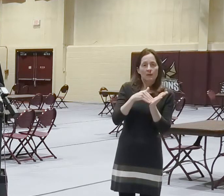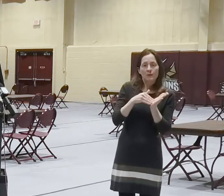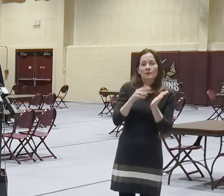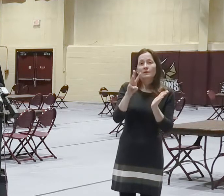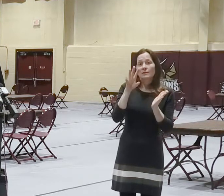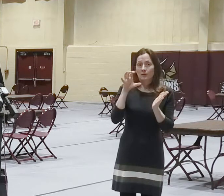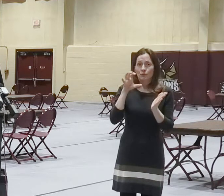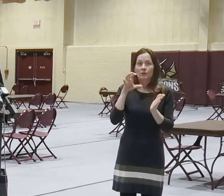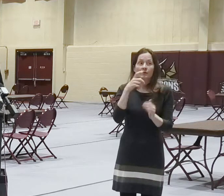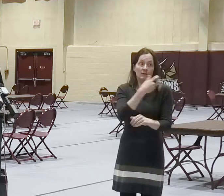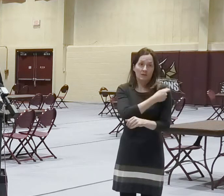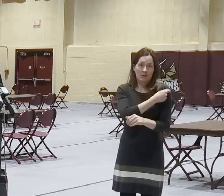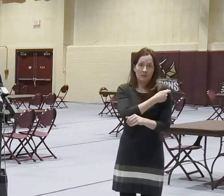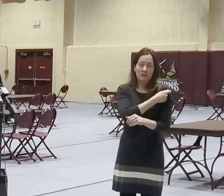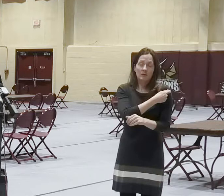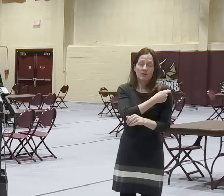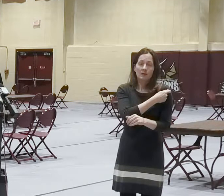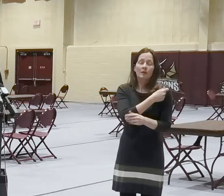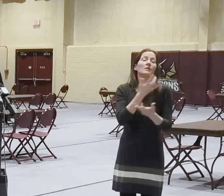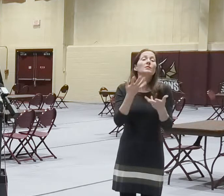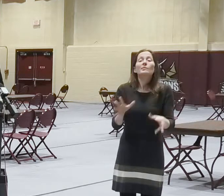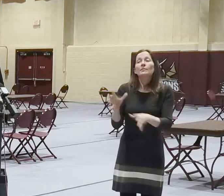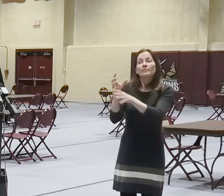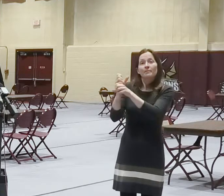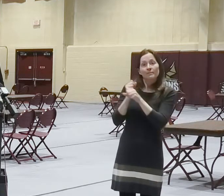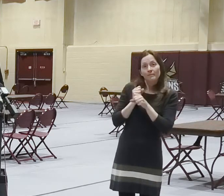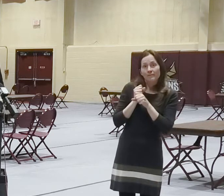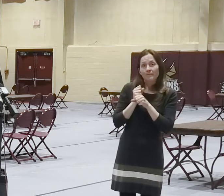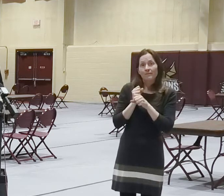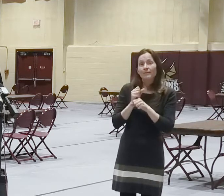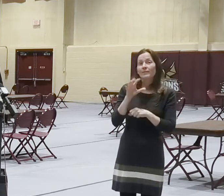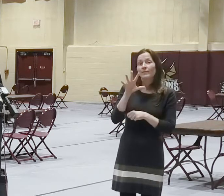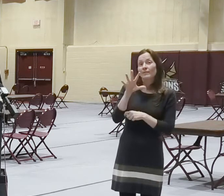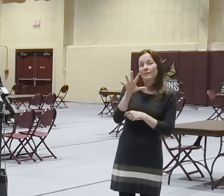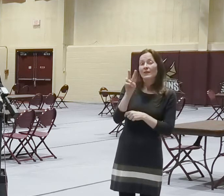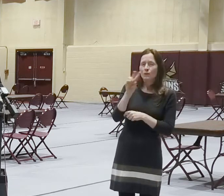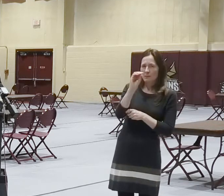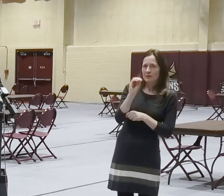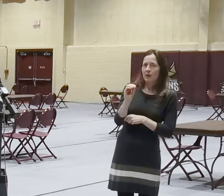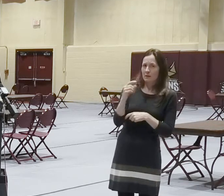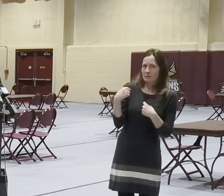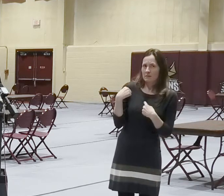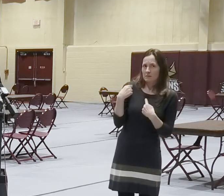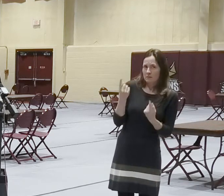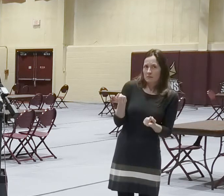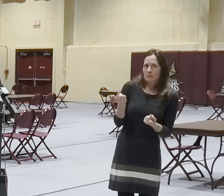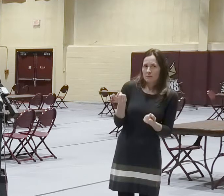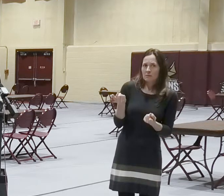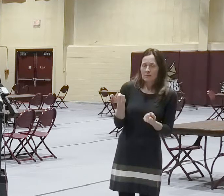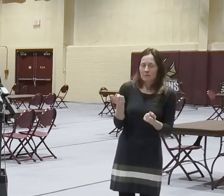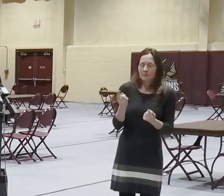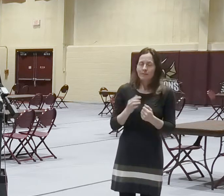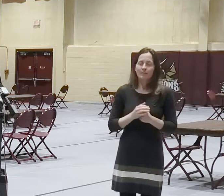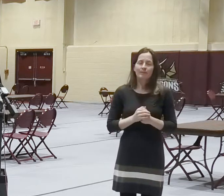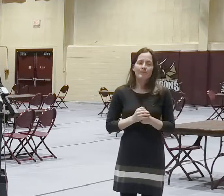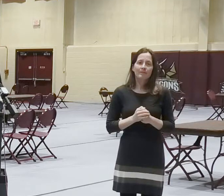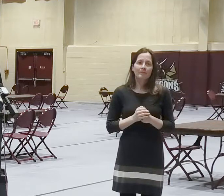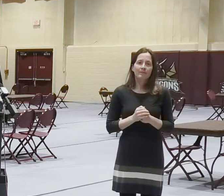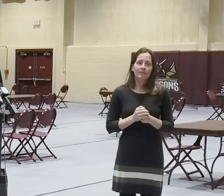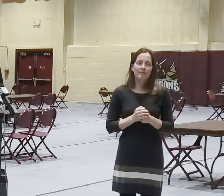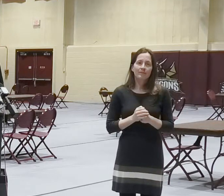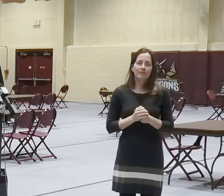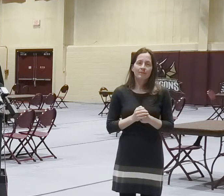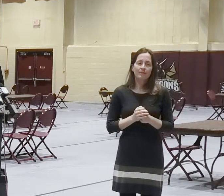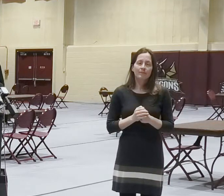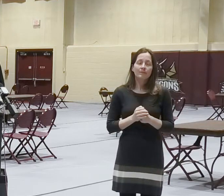14,600 doses, and we have received 52% of that request.